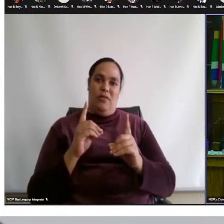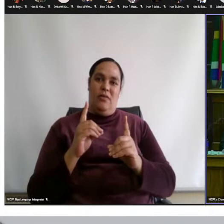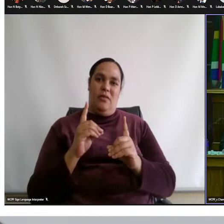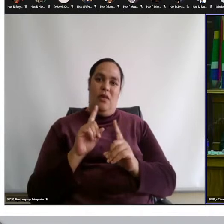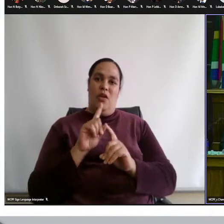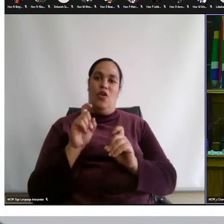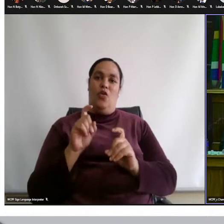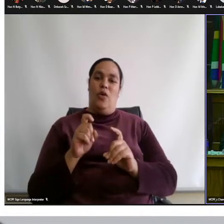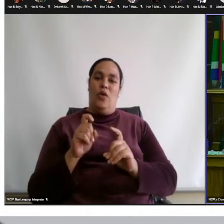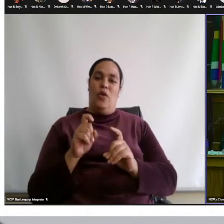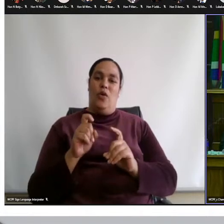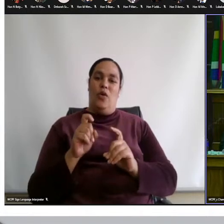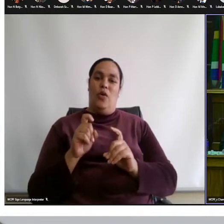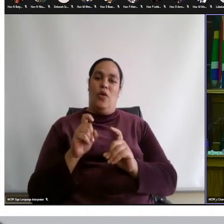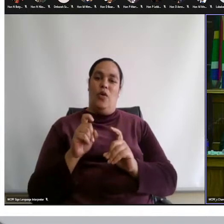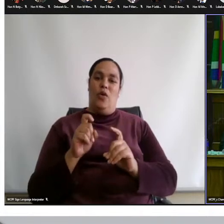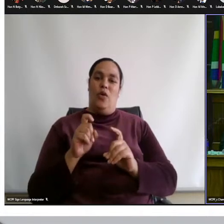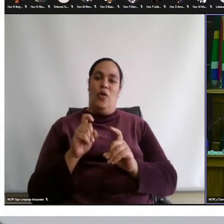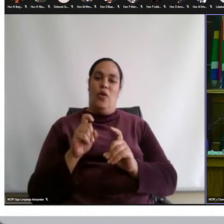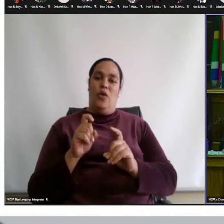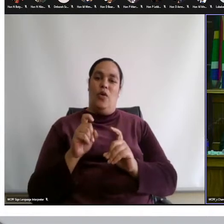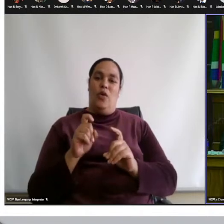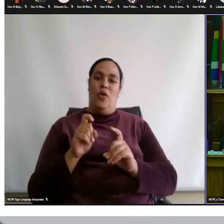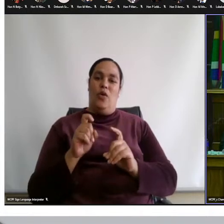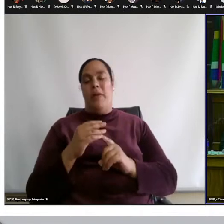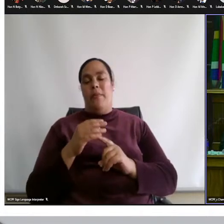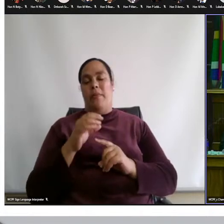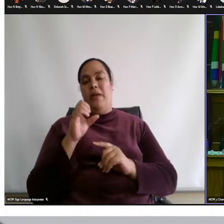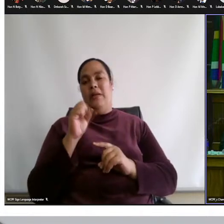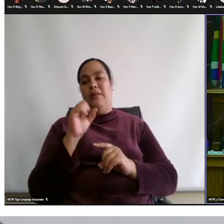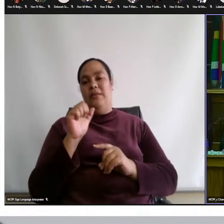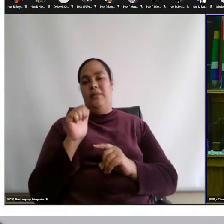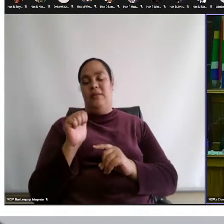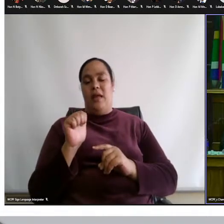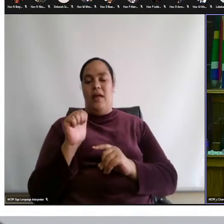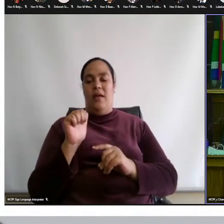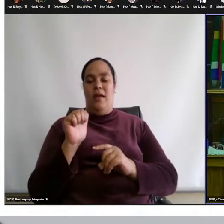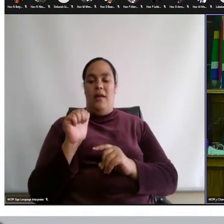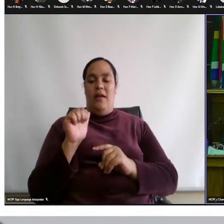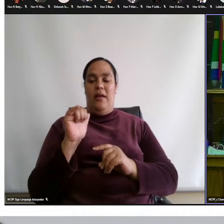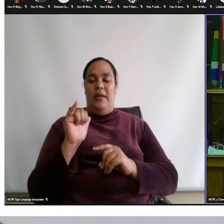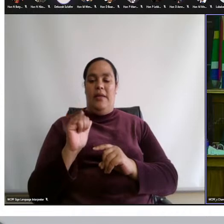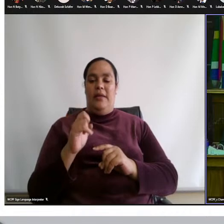was asked by the Honourable Member Syed.